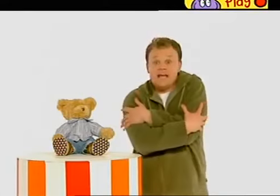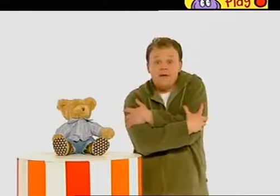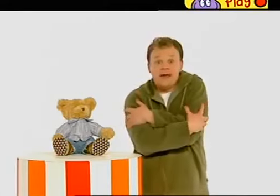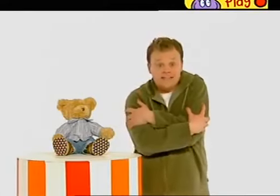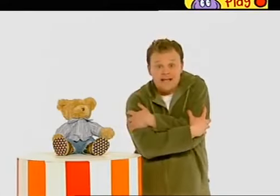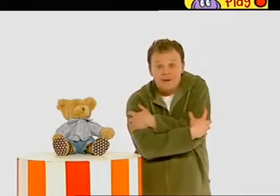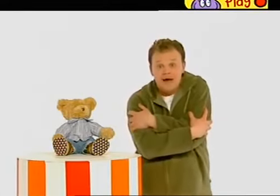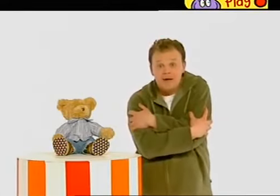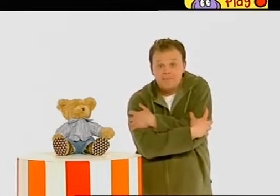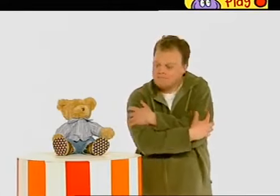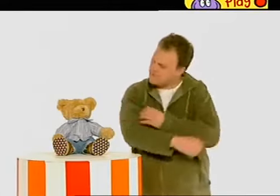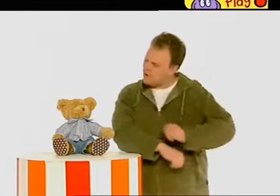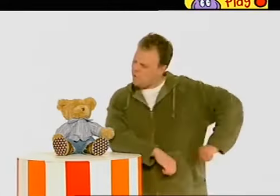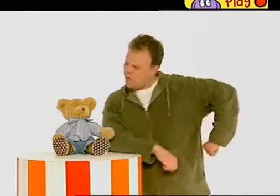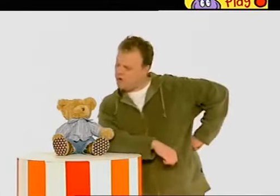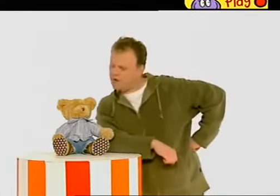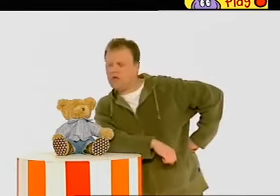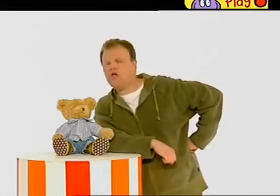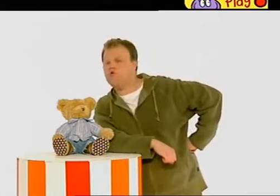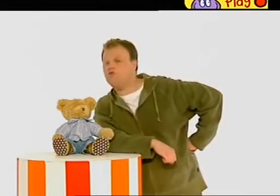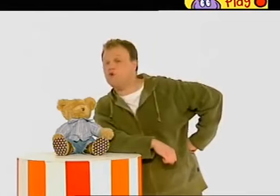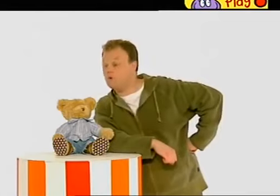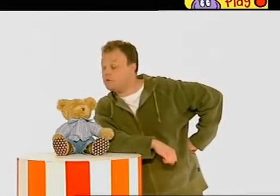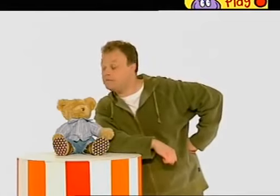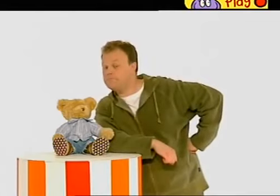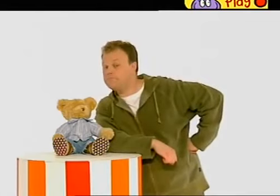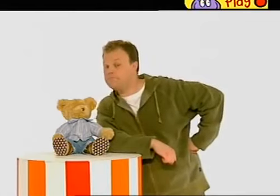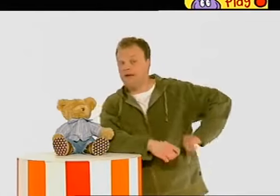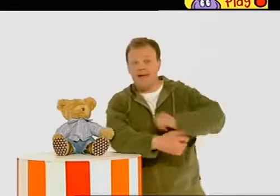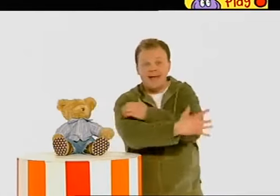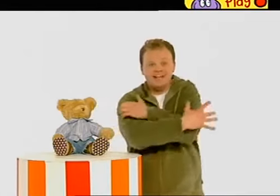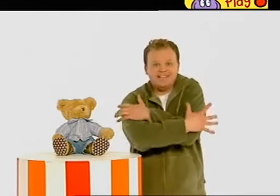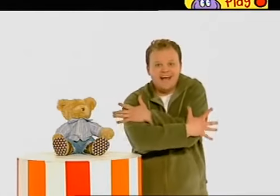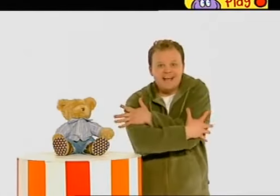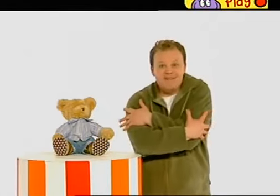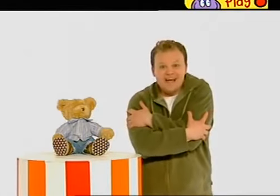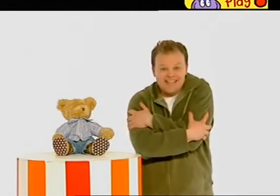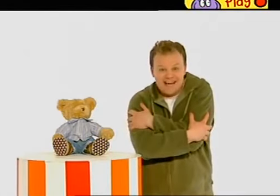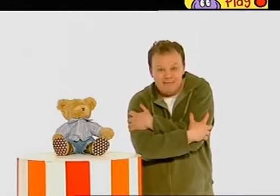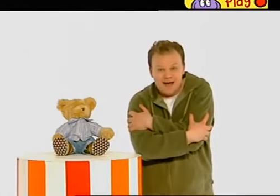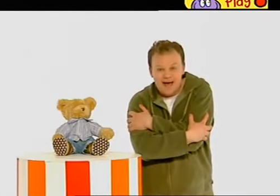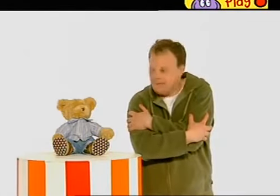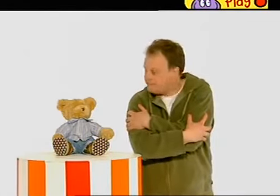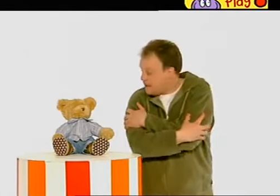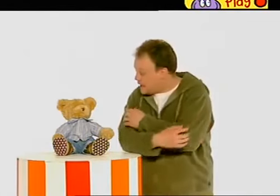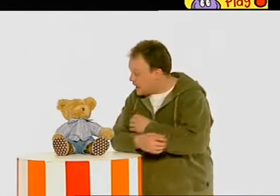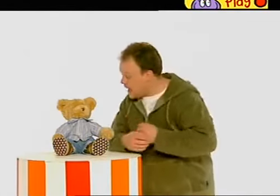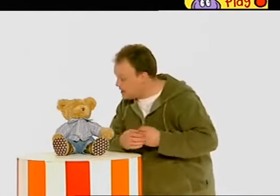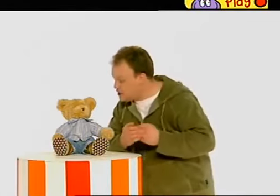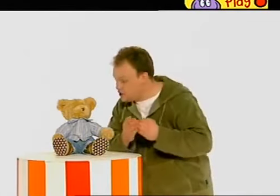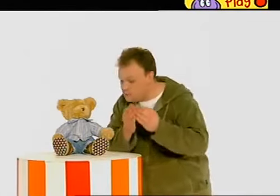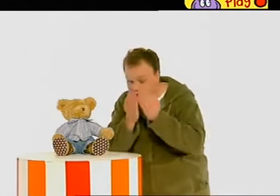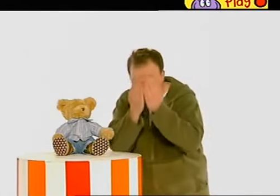Teddy bear, teddy bear. What can you do? Teddy bear, teddy bear. Can you